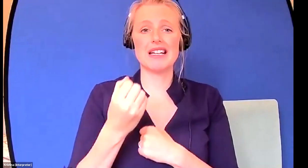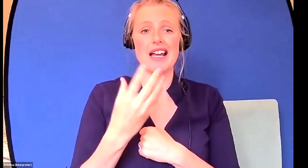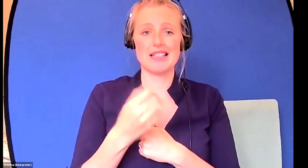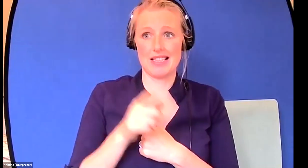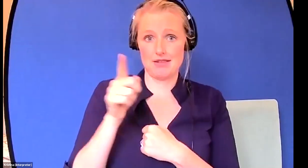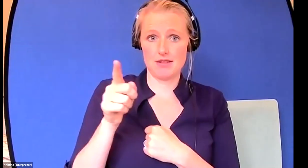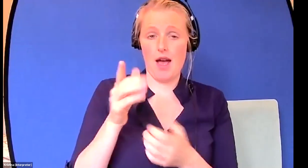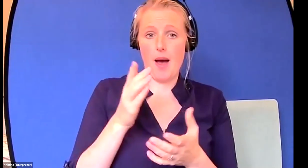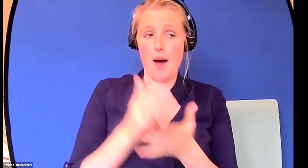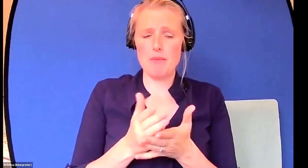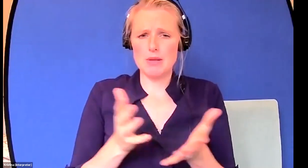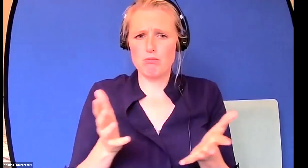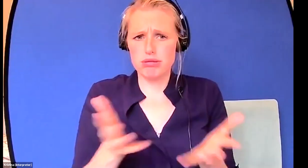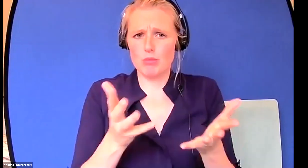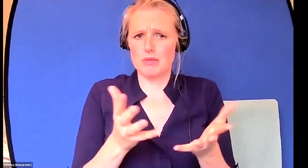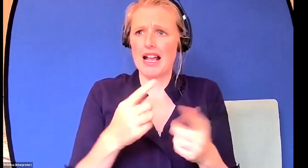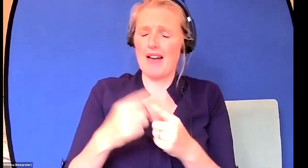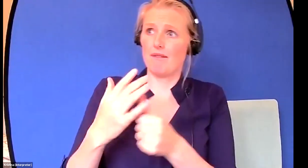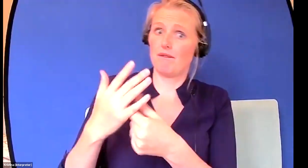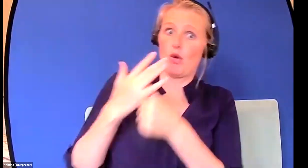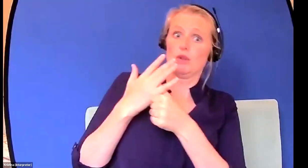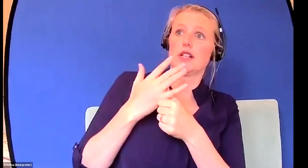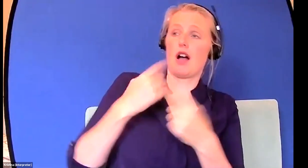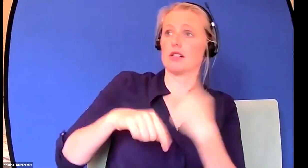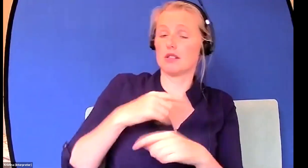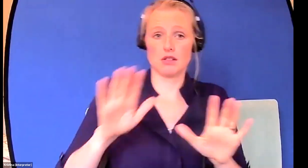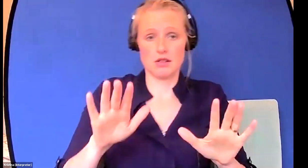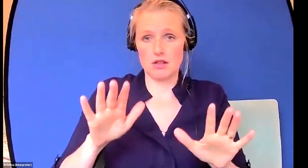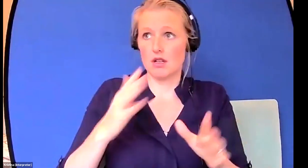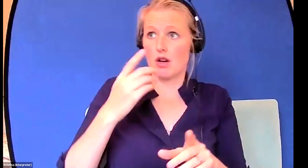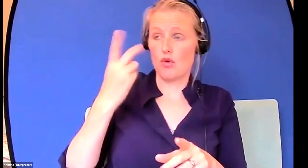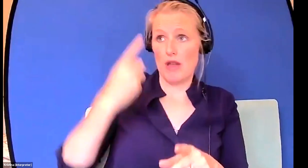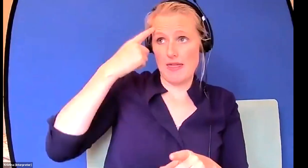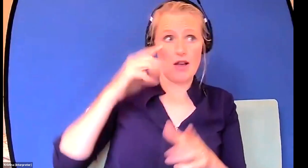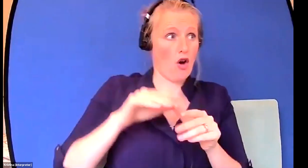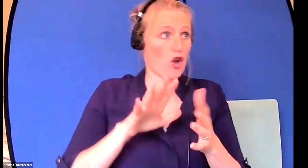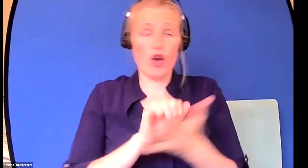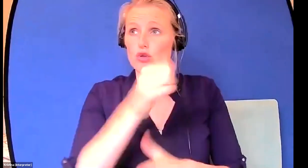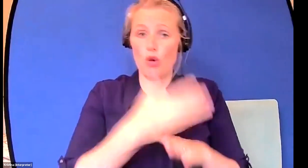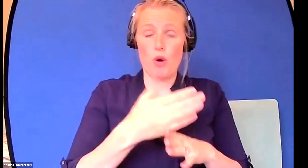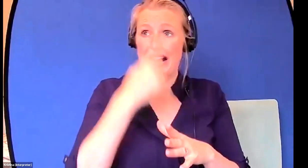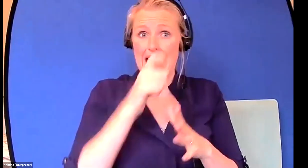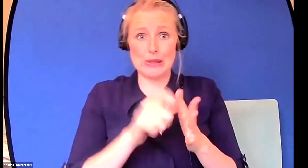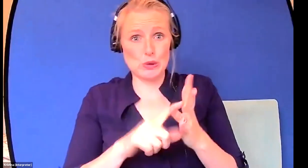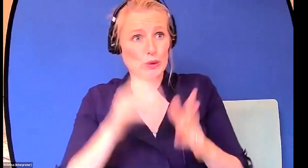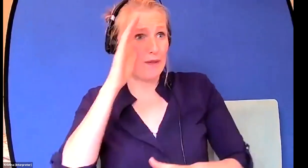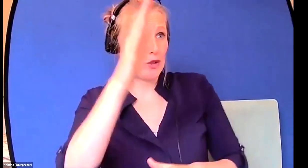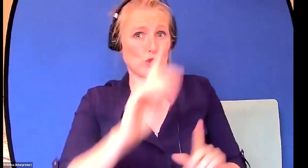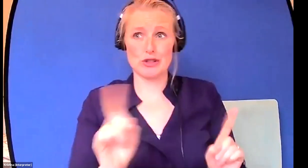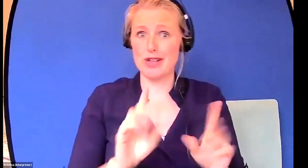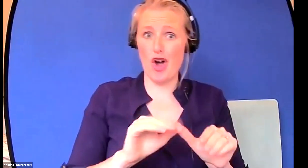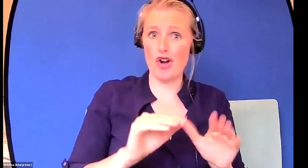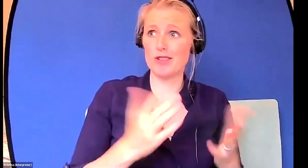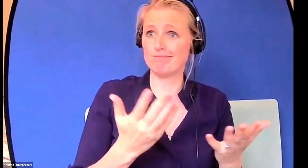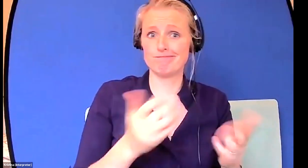only prompting but forcing us to radically rethink how cultural and creative work might happen in the future. So to